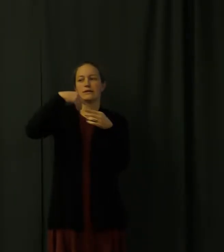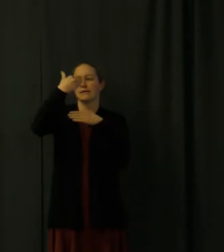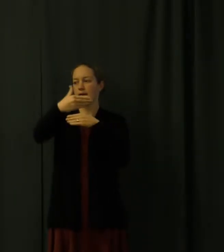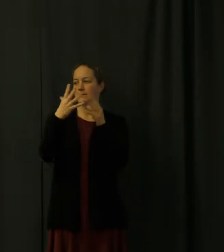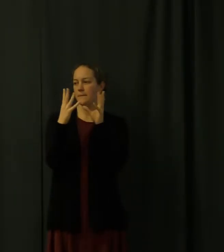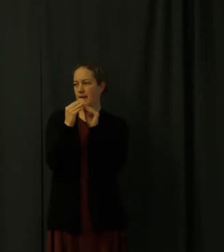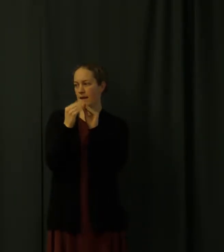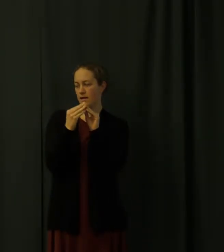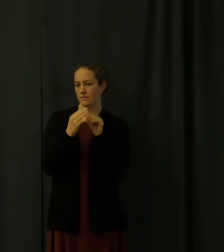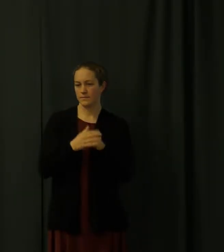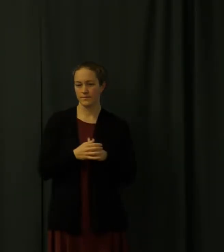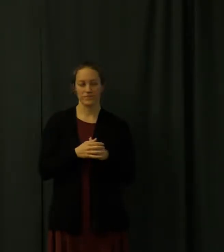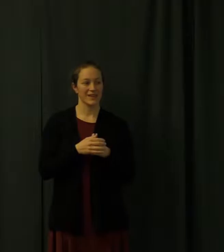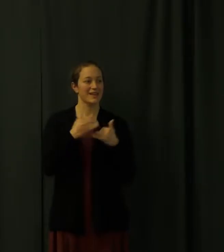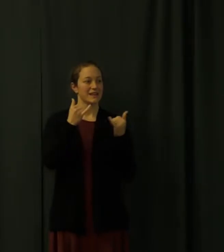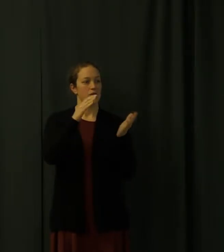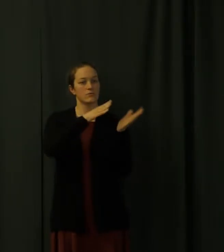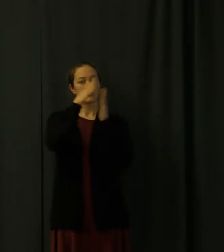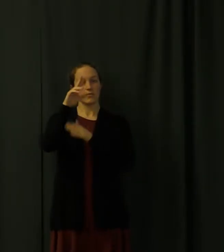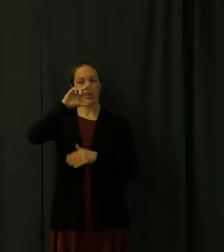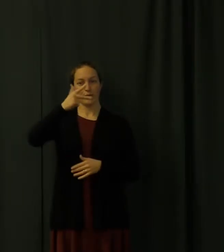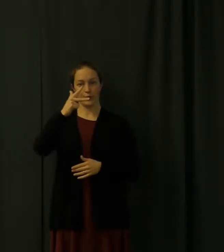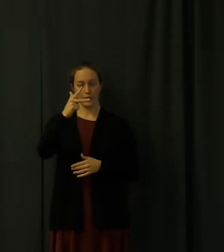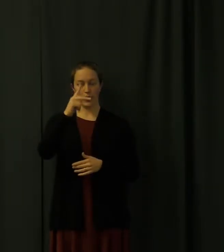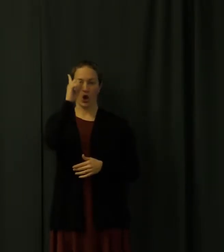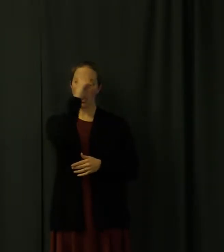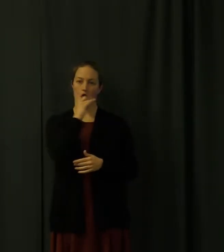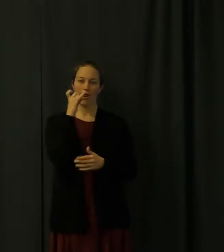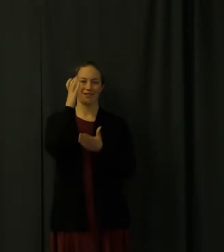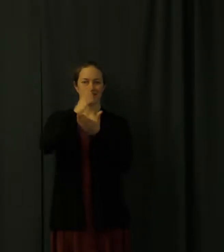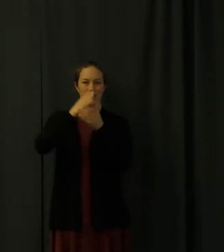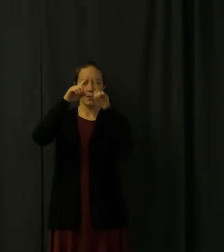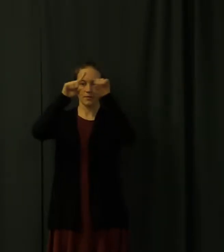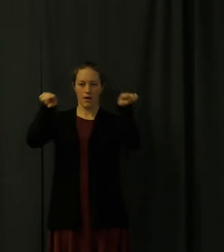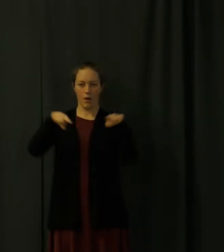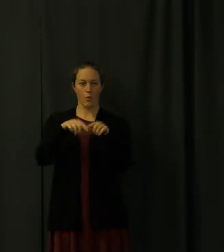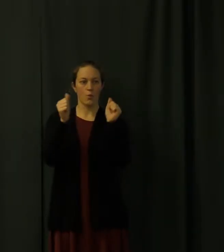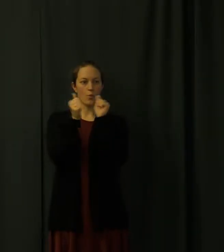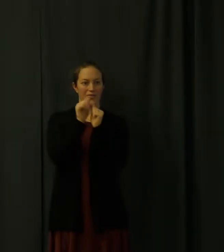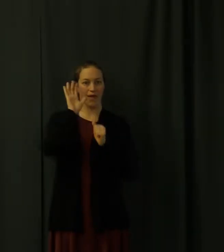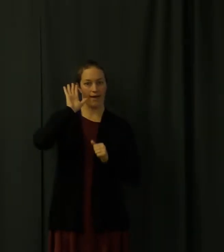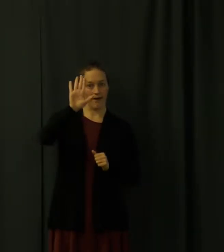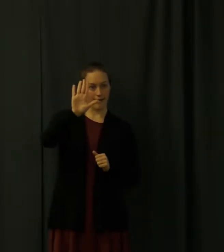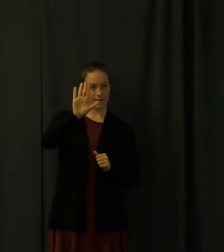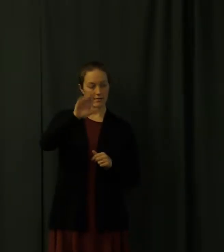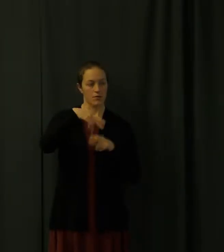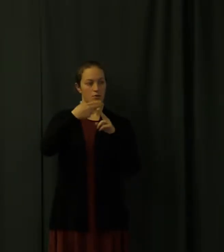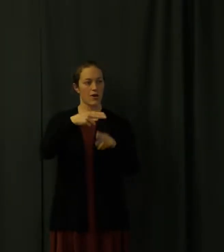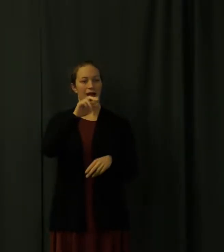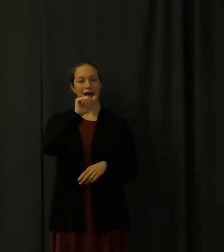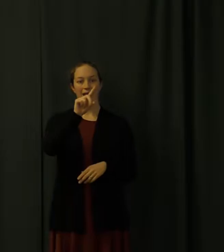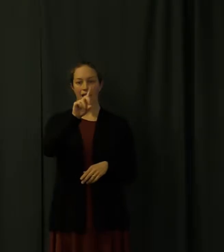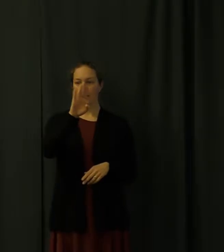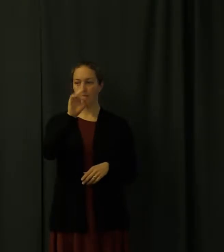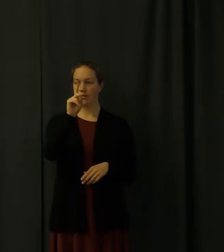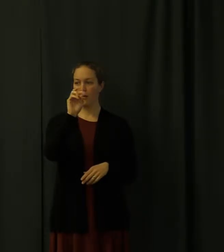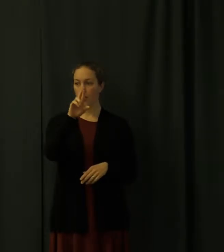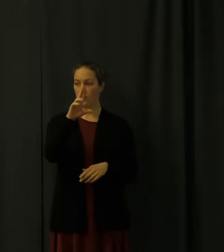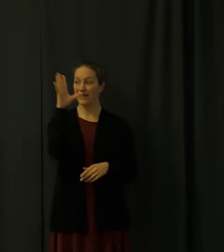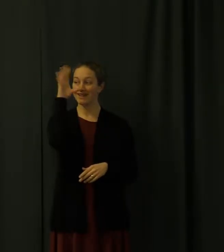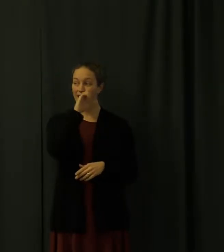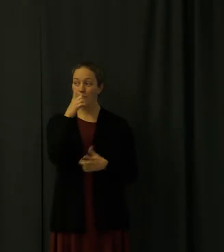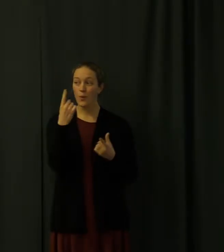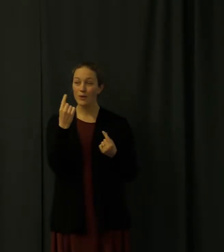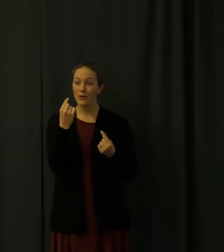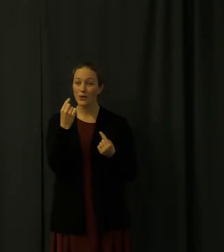Okay, that third one over that looks like a stop sign with a hand on it. That one's called Ad Blocker. Guess what it does?